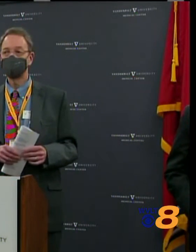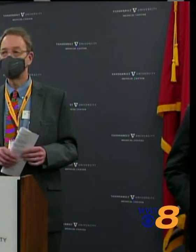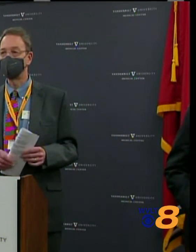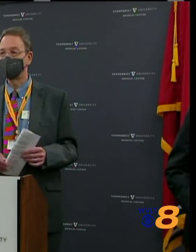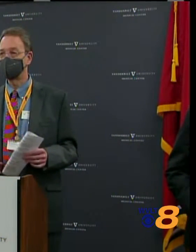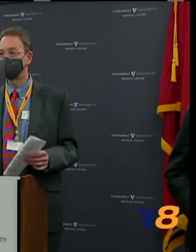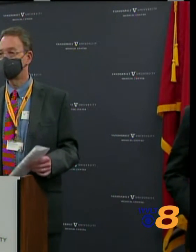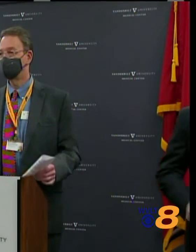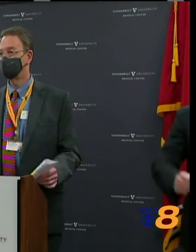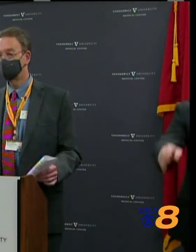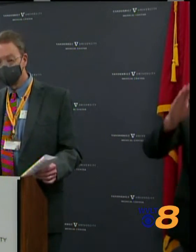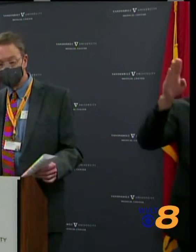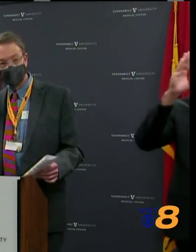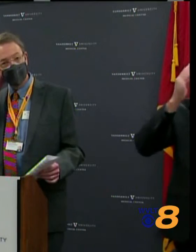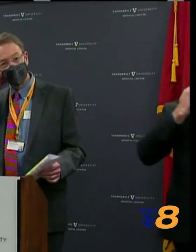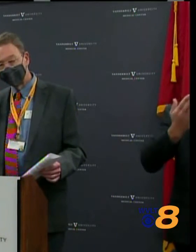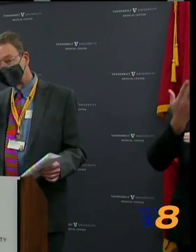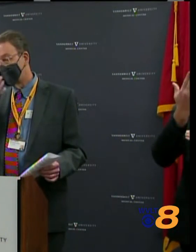Good morning.